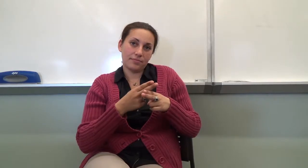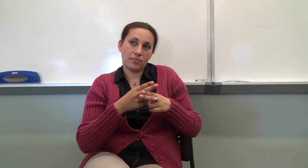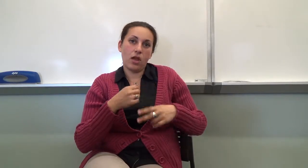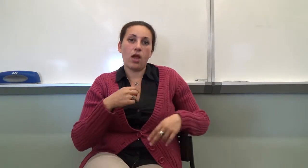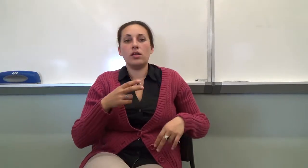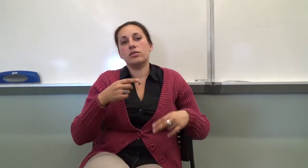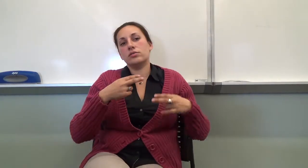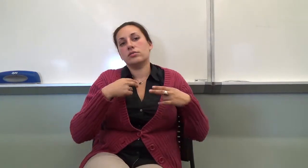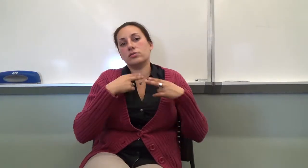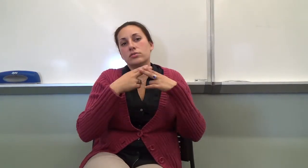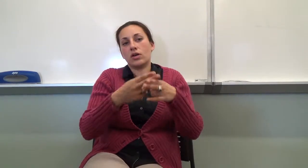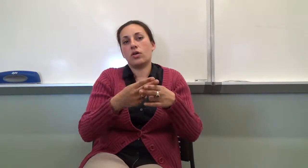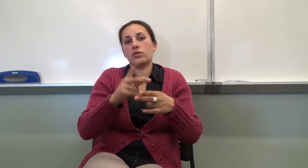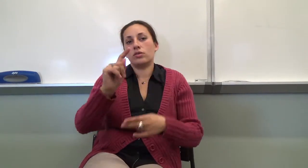transversal.